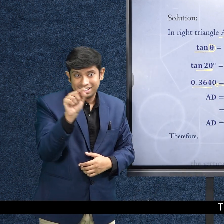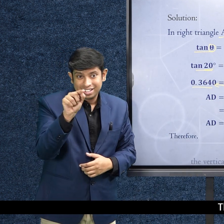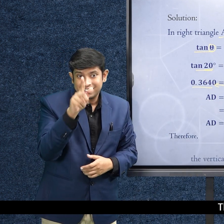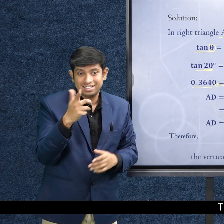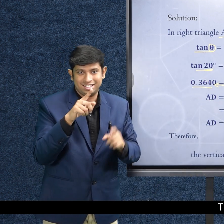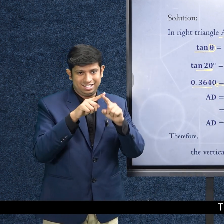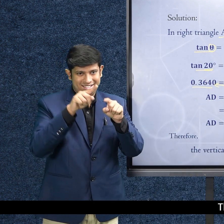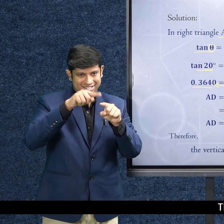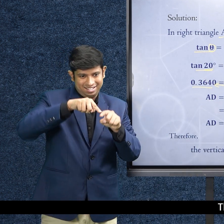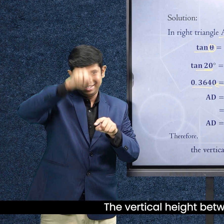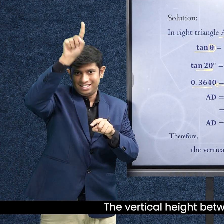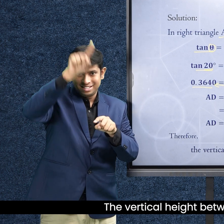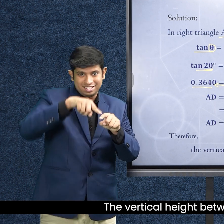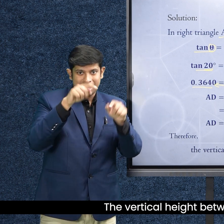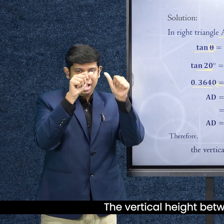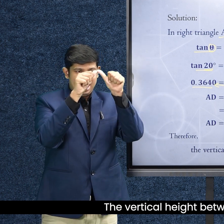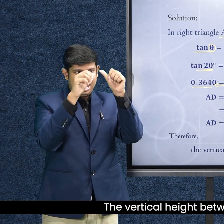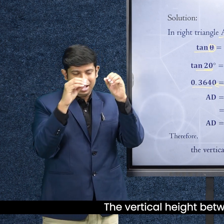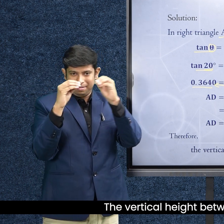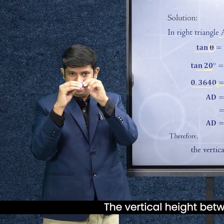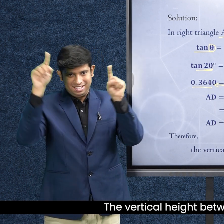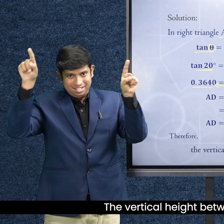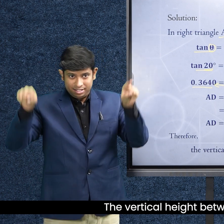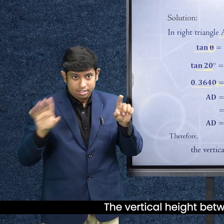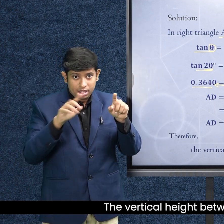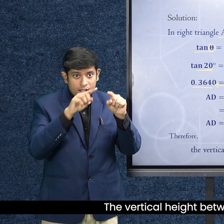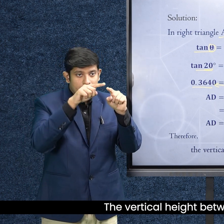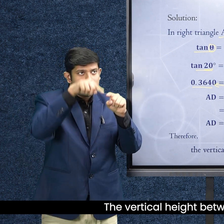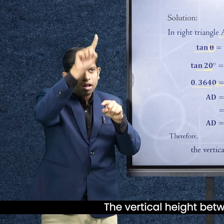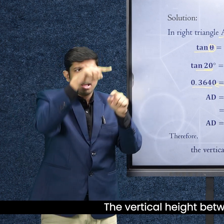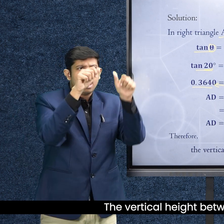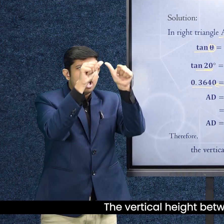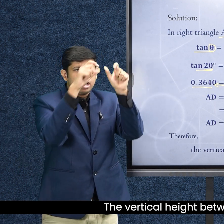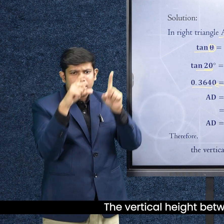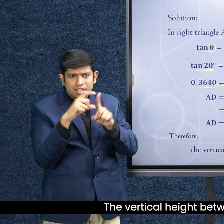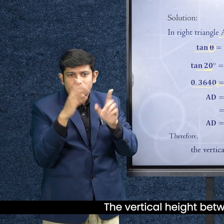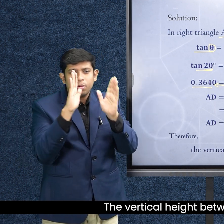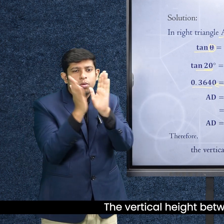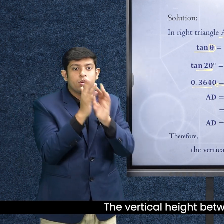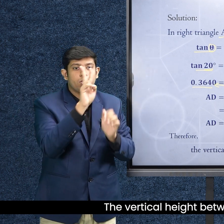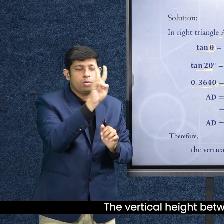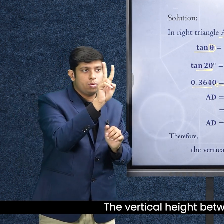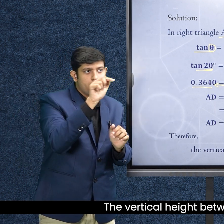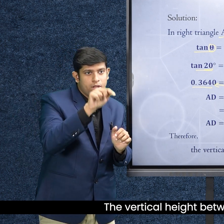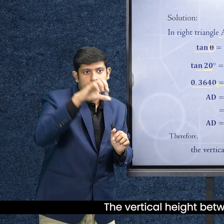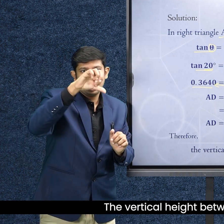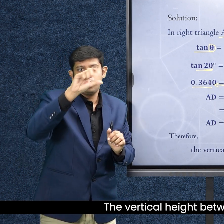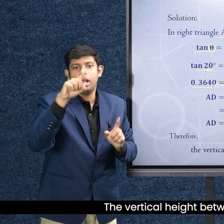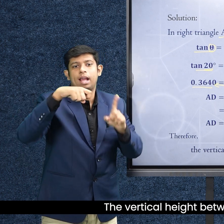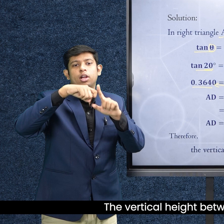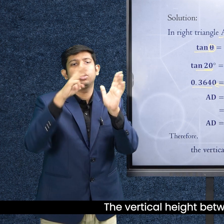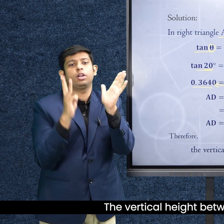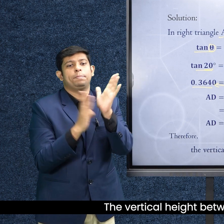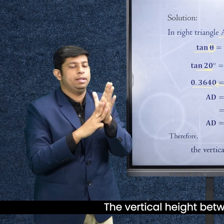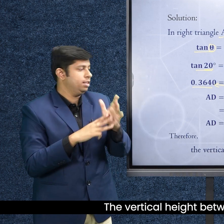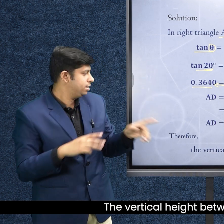Therefore, the vertical height between A and B, that is AD, is equal to 2.91 kilometer.